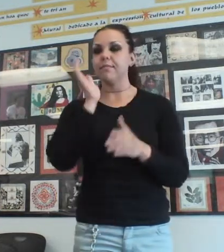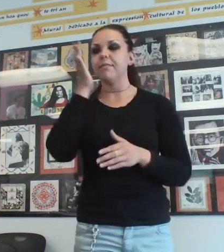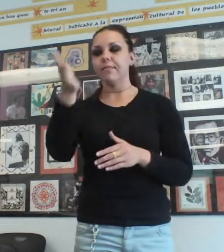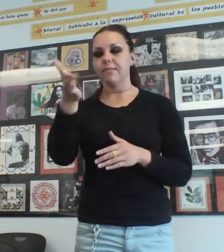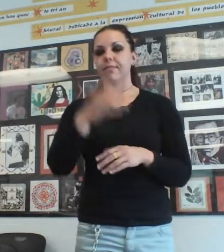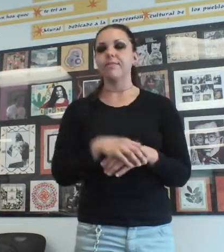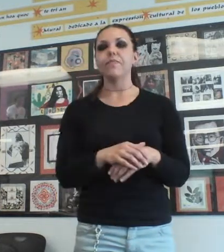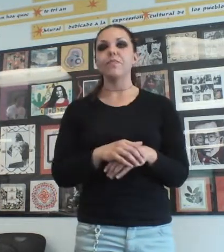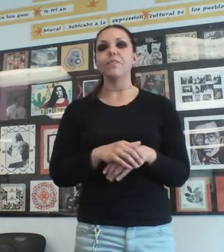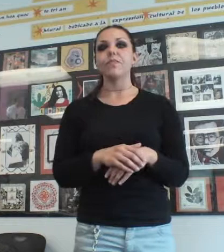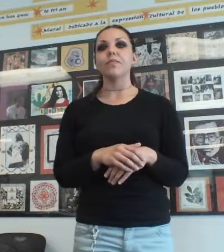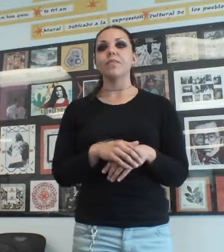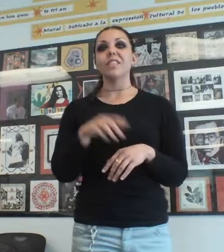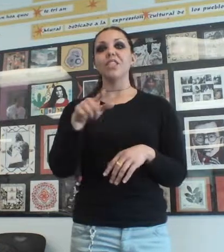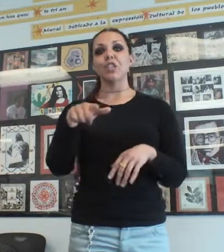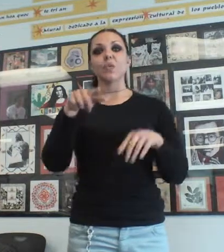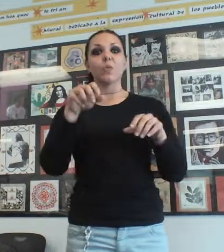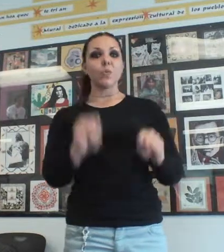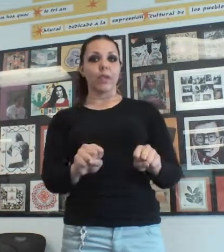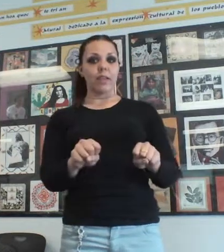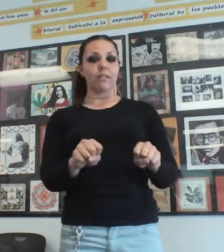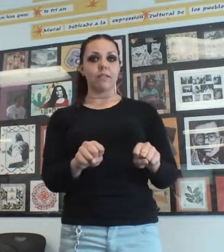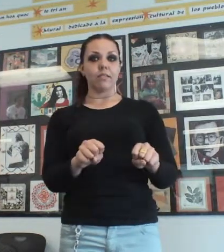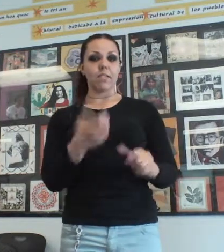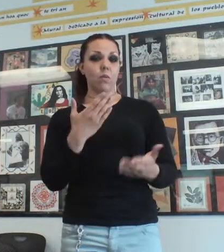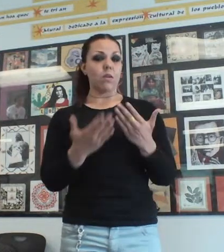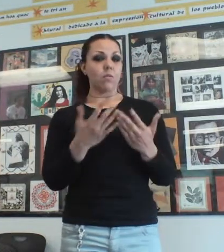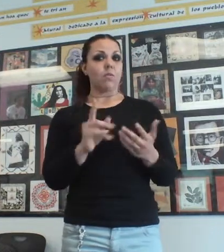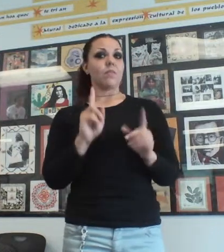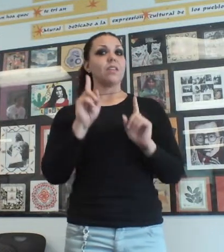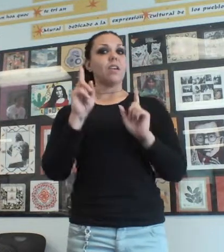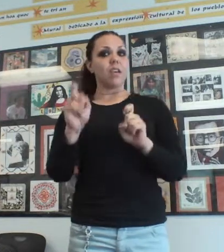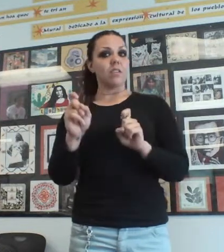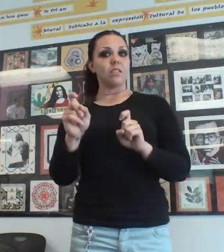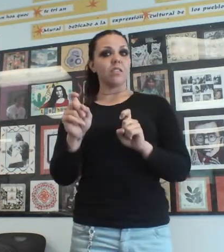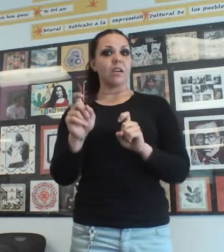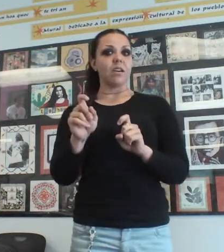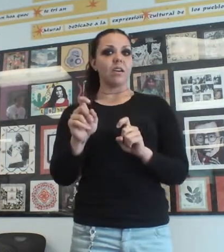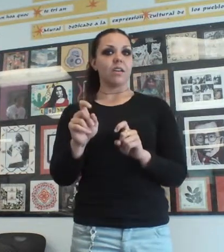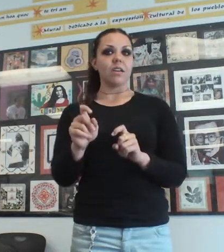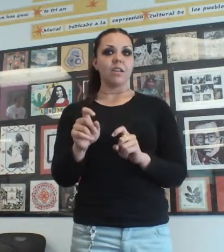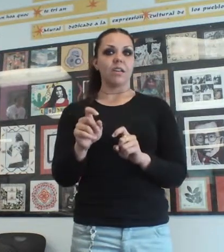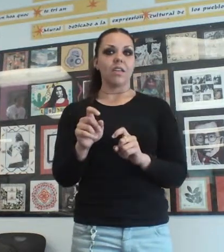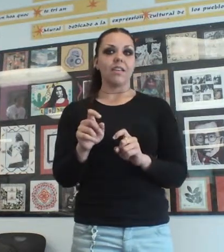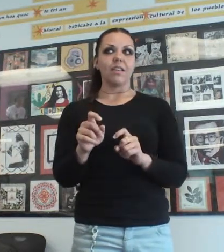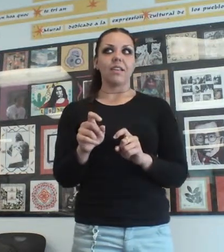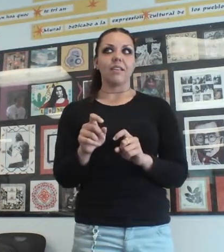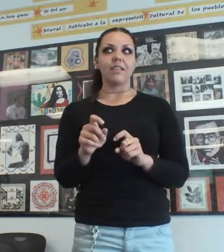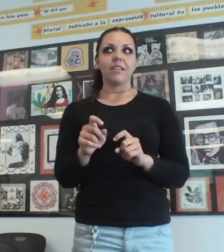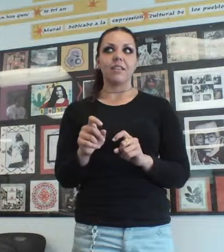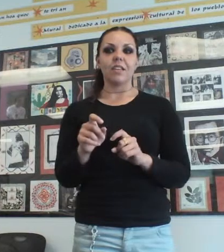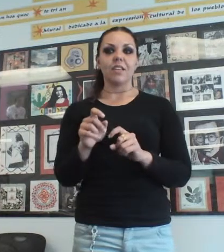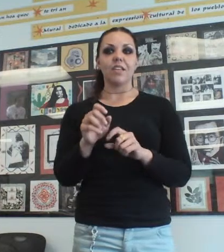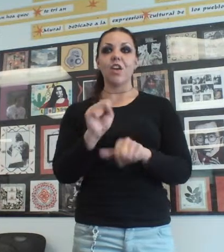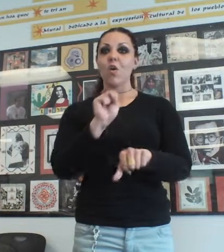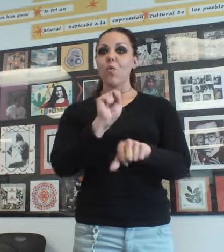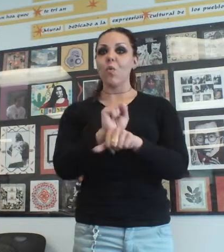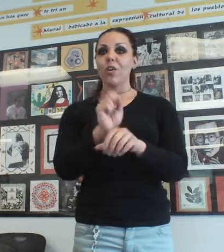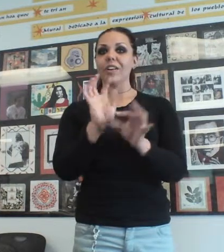You could probably ask any working interpreter the job that they had yesterday, what were the details of their